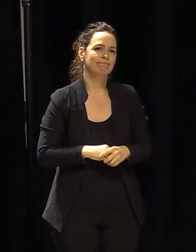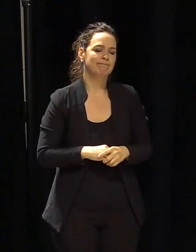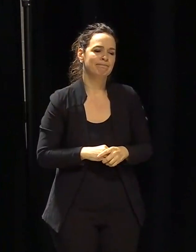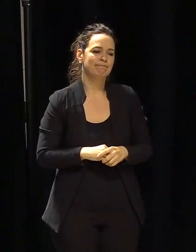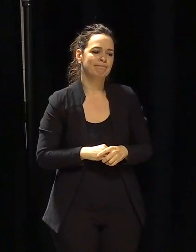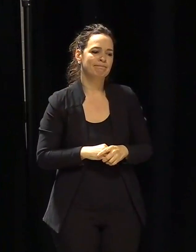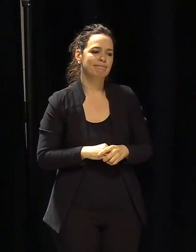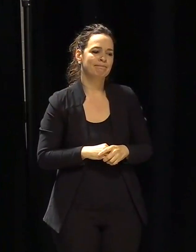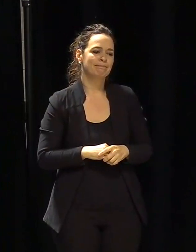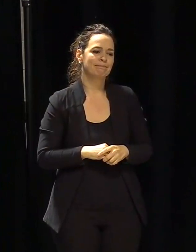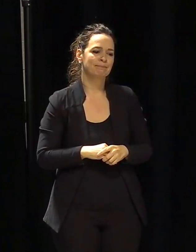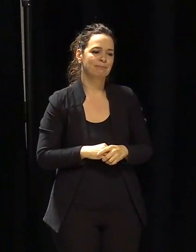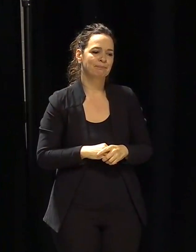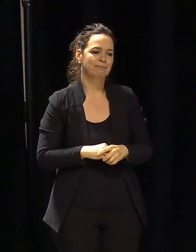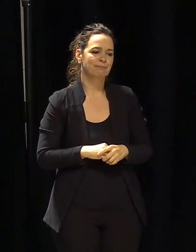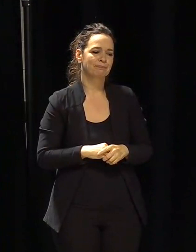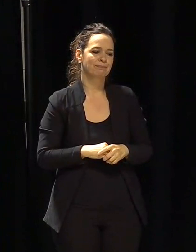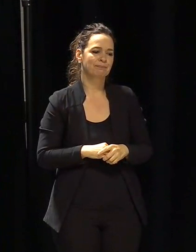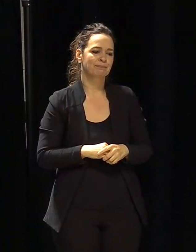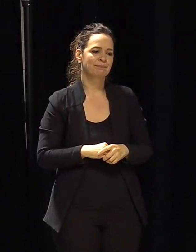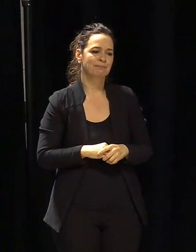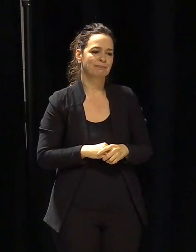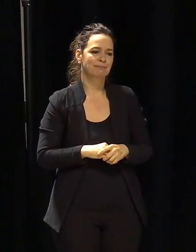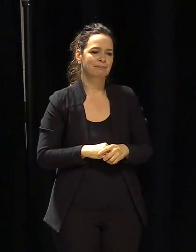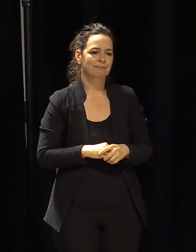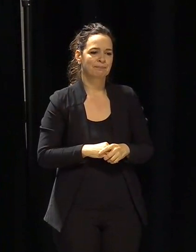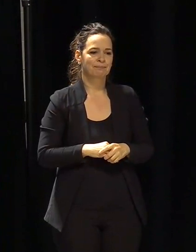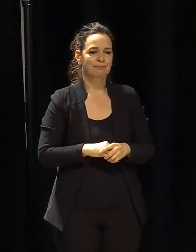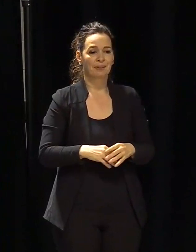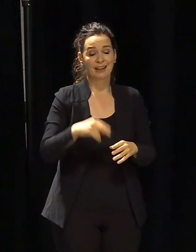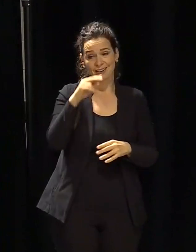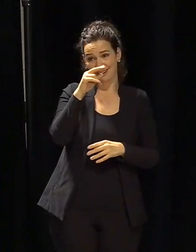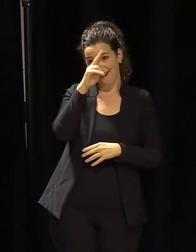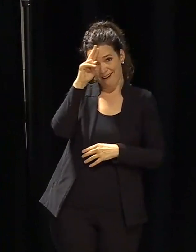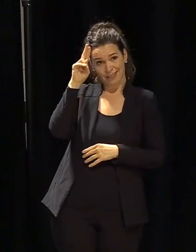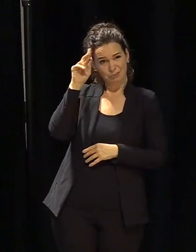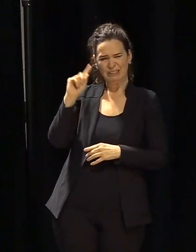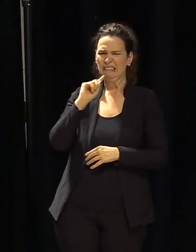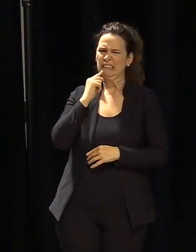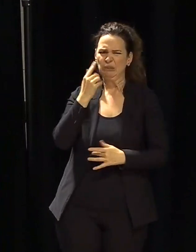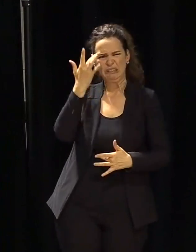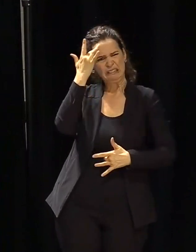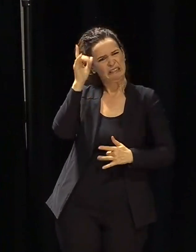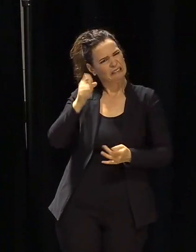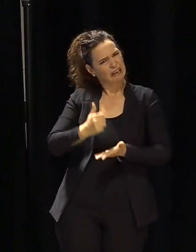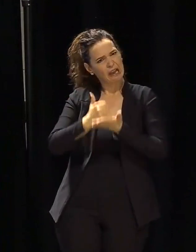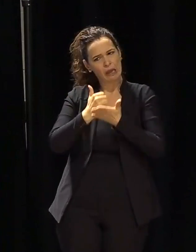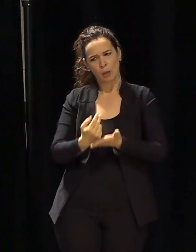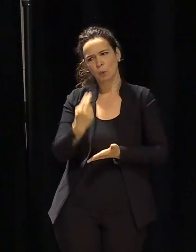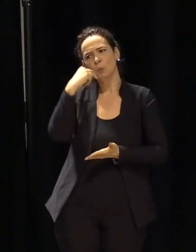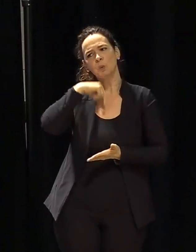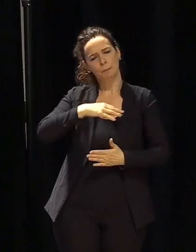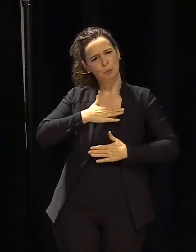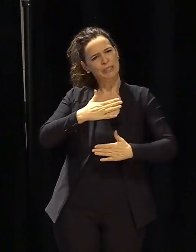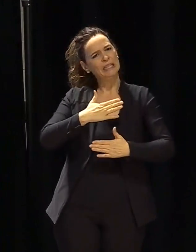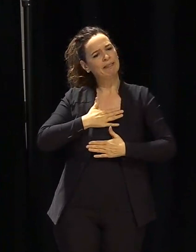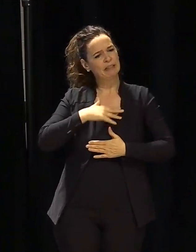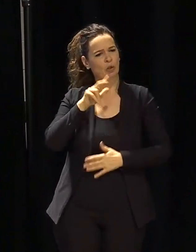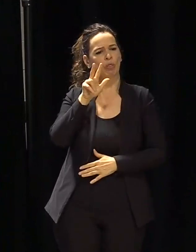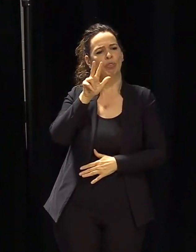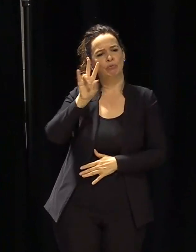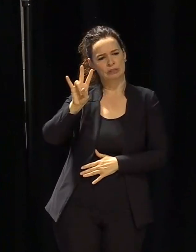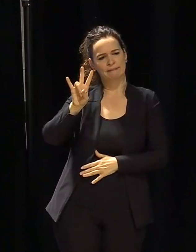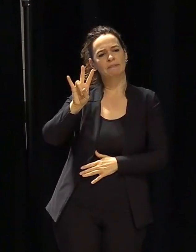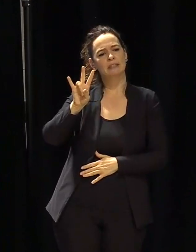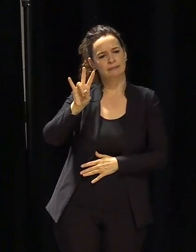neighbors in the ICU. Please keep these folks in your thoughts and prayers. These are folks obviously who are